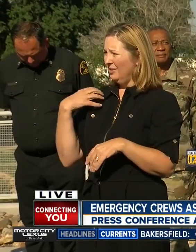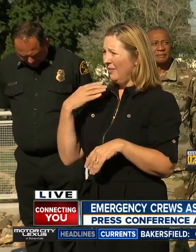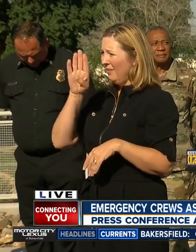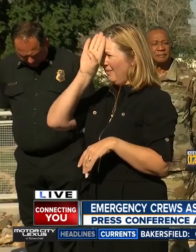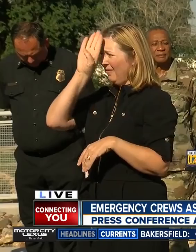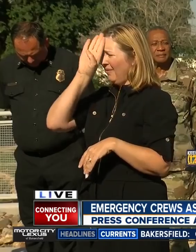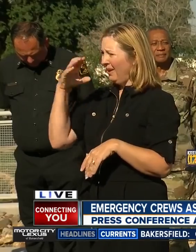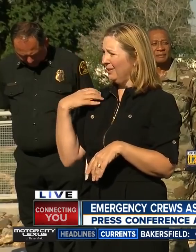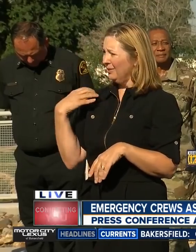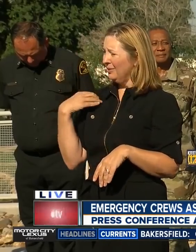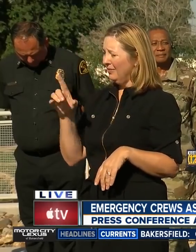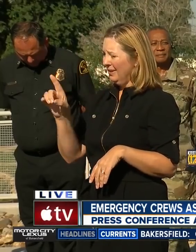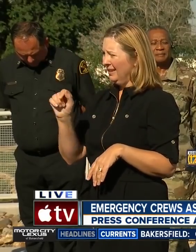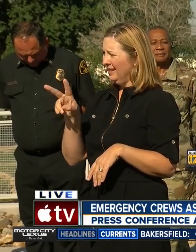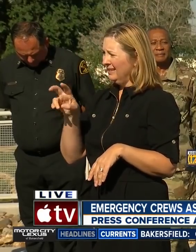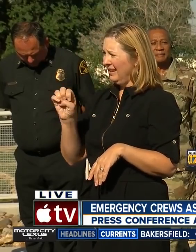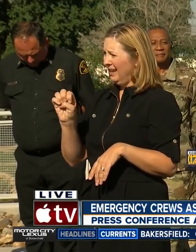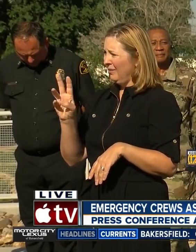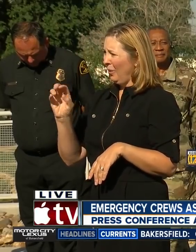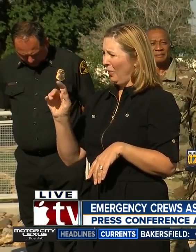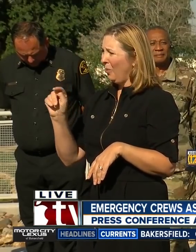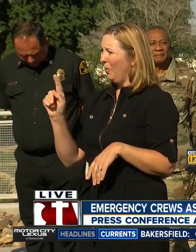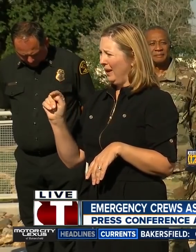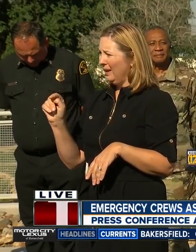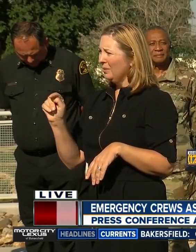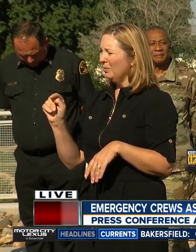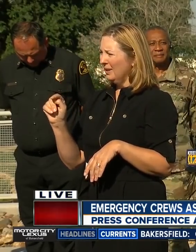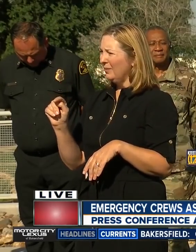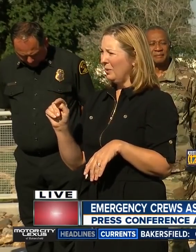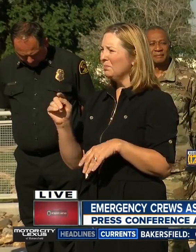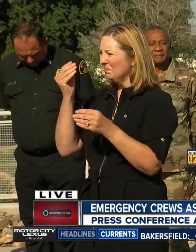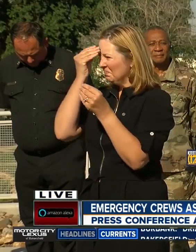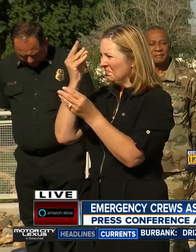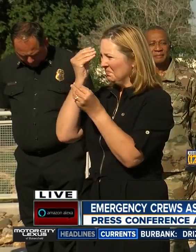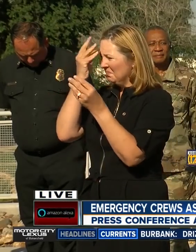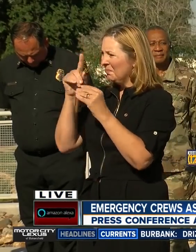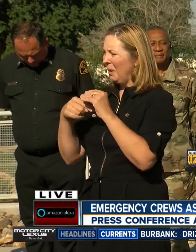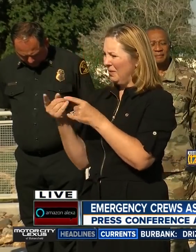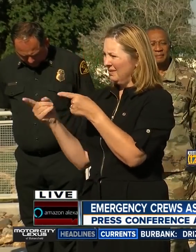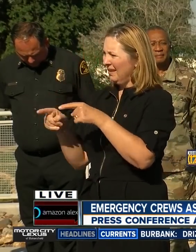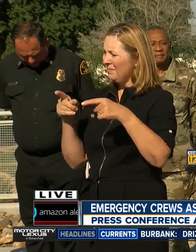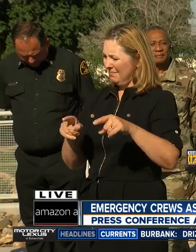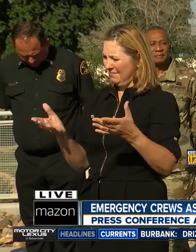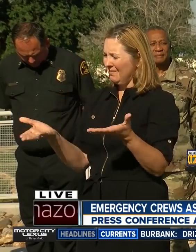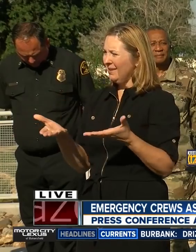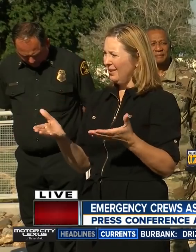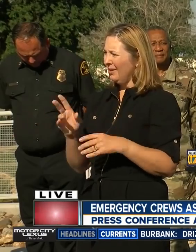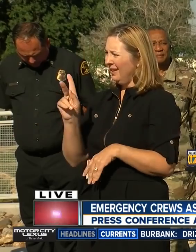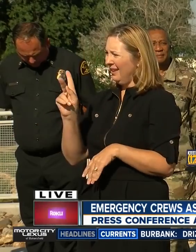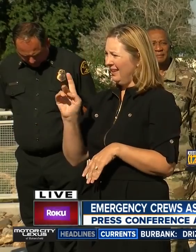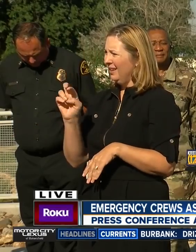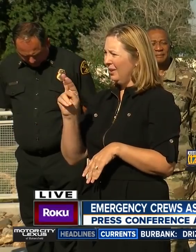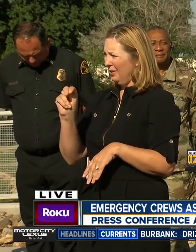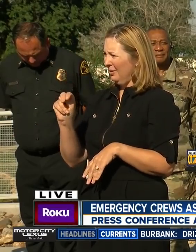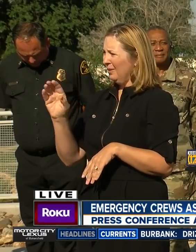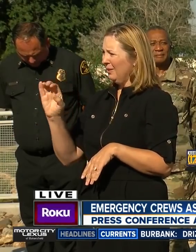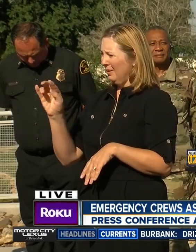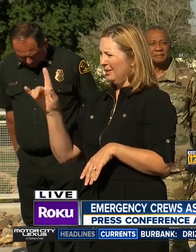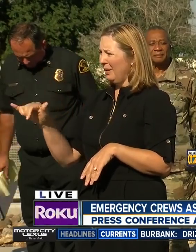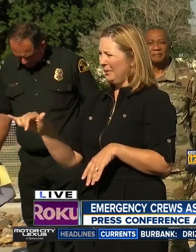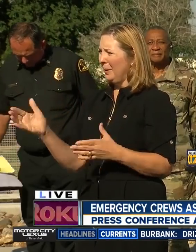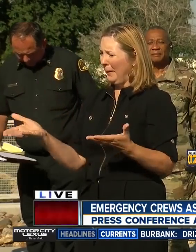some around the county updates, and then we'll take questions about his updates and things that the EOC here is